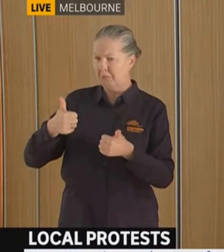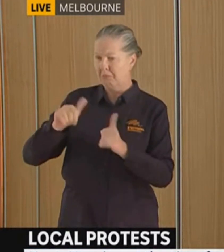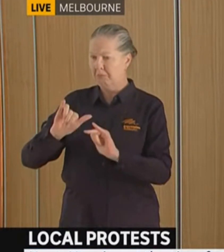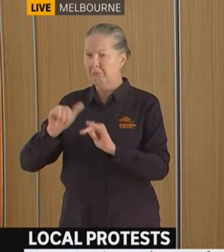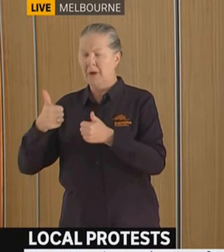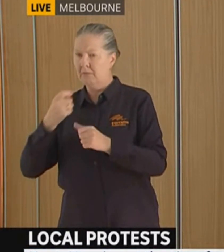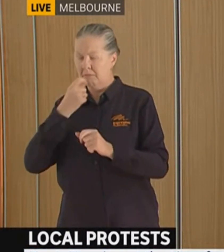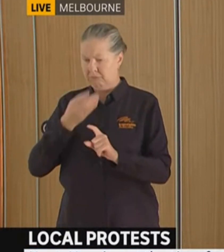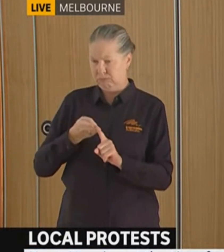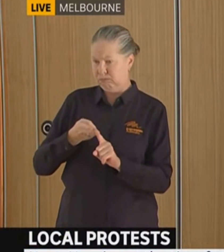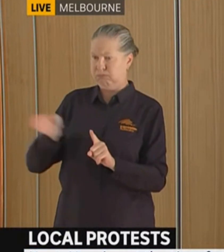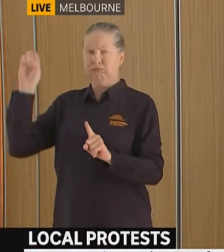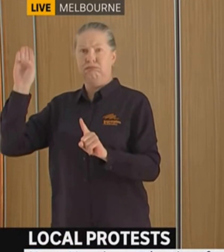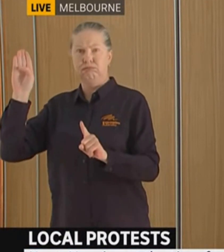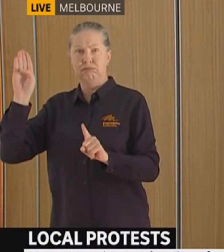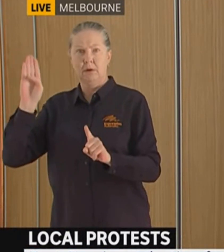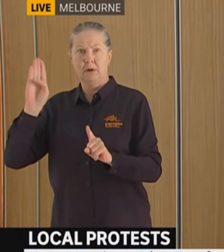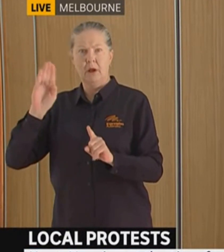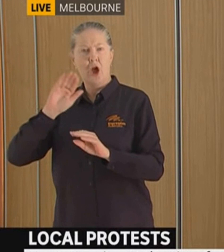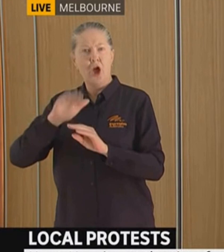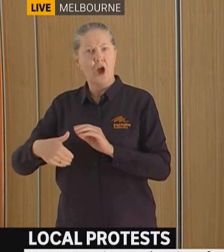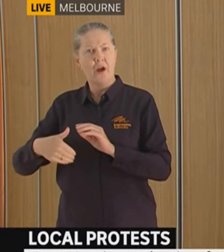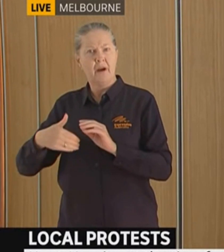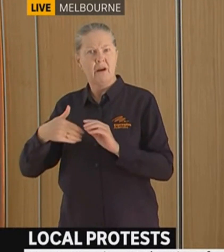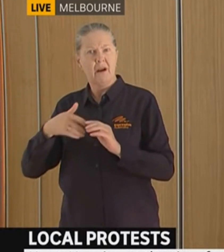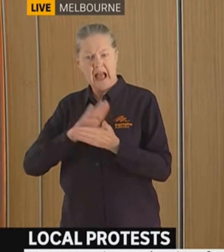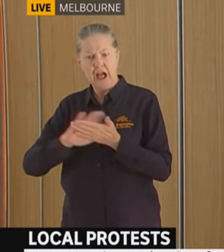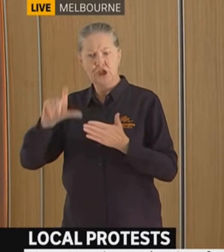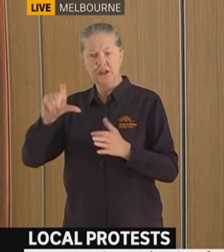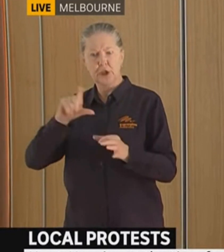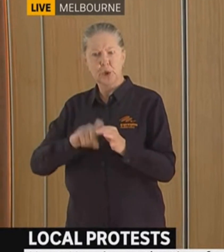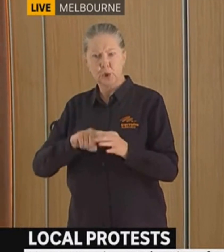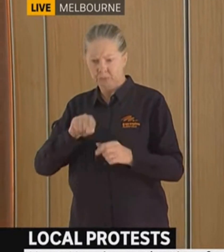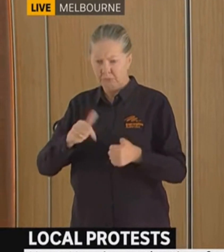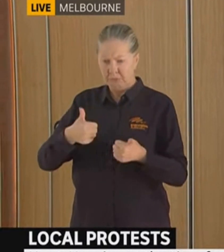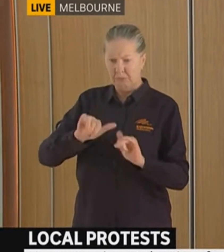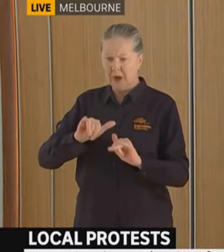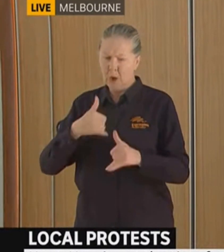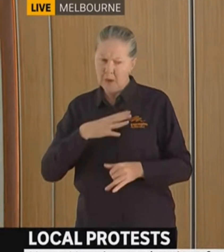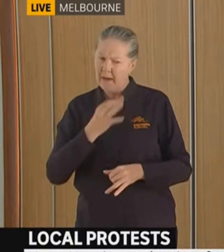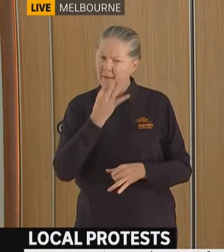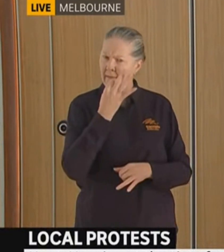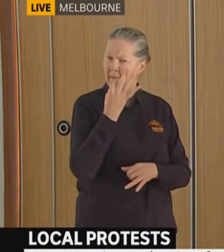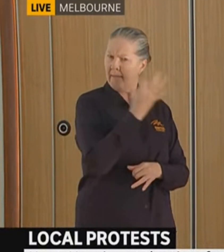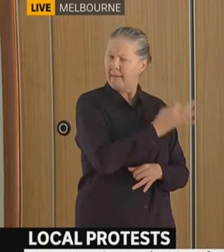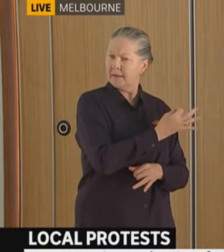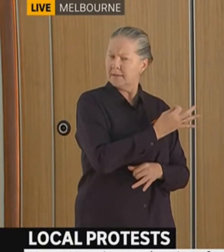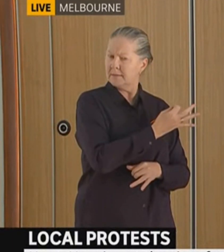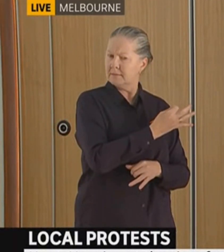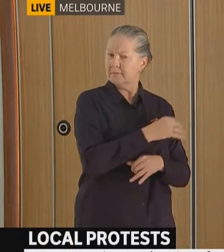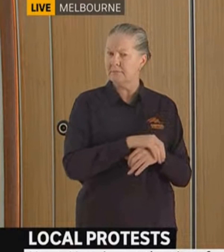sort of derailed the research being done into that area. Just wanted to